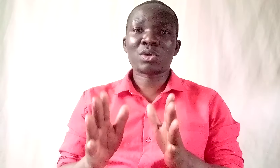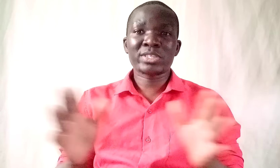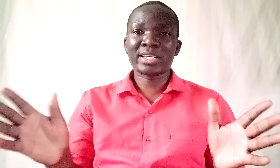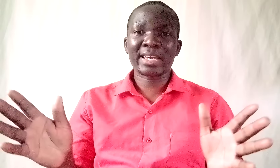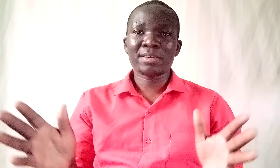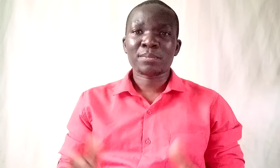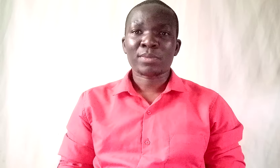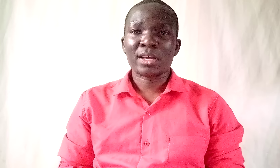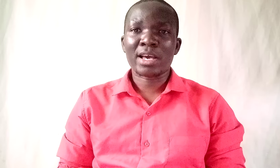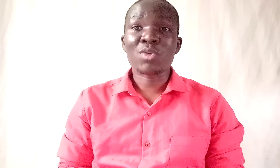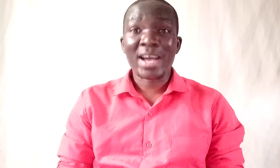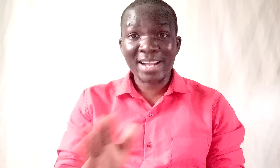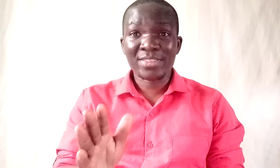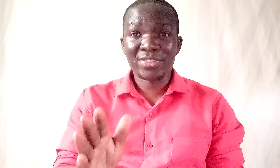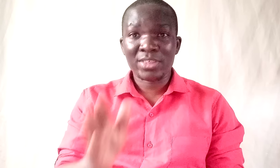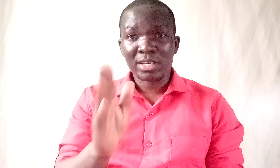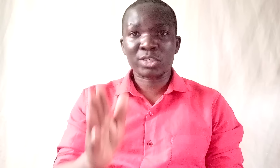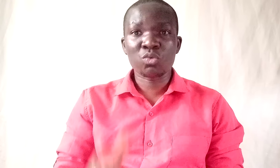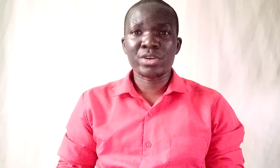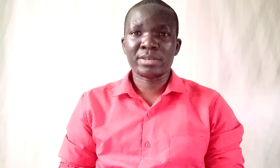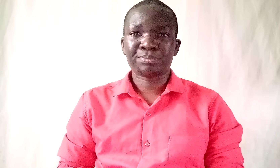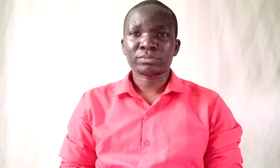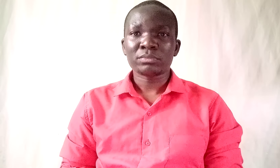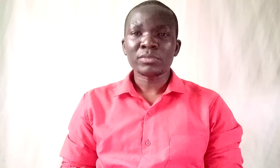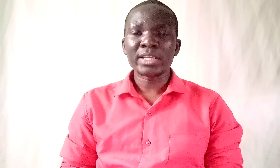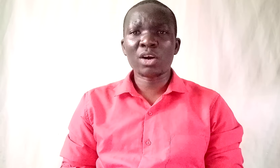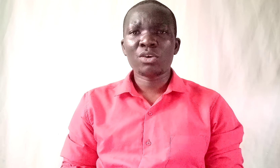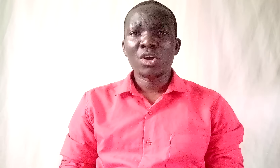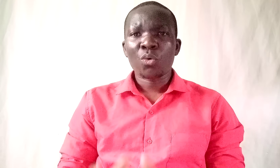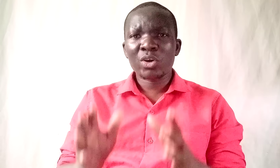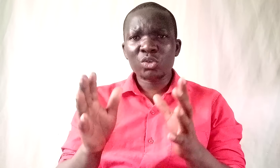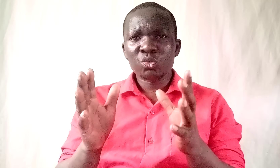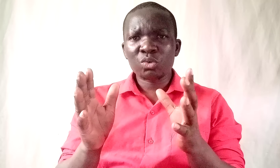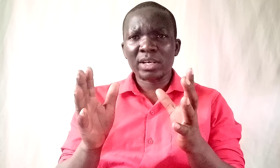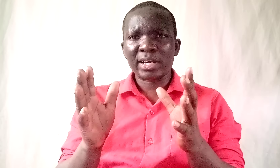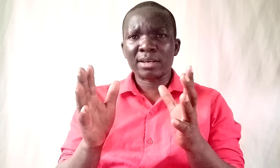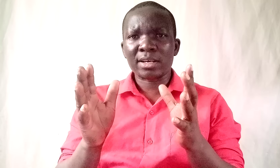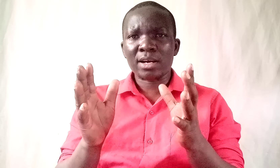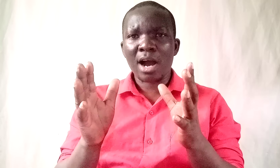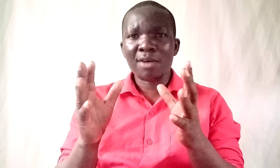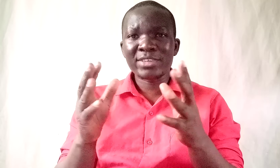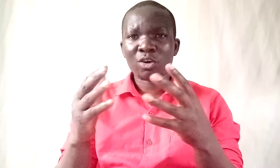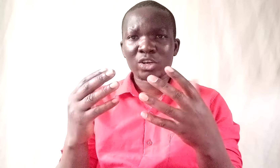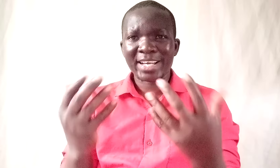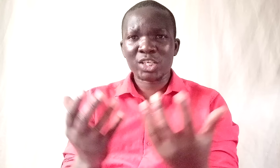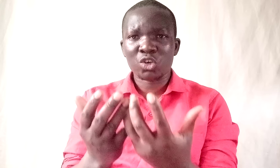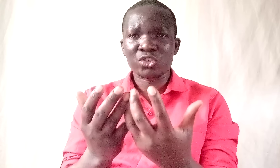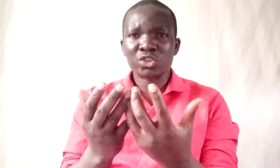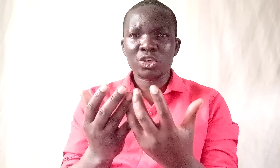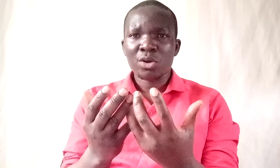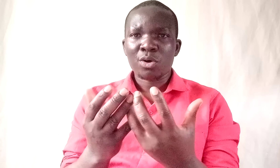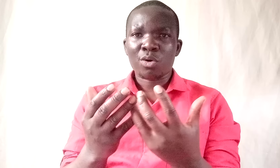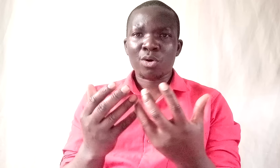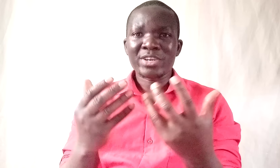we say your health is good. Now we are going to have the collections of